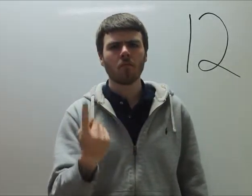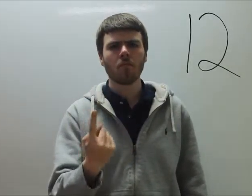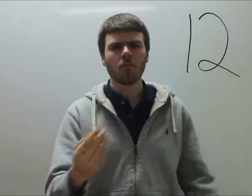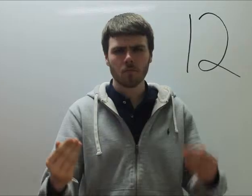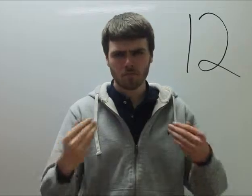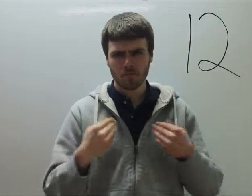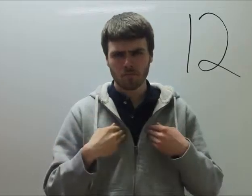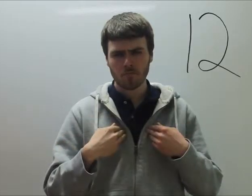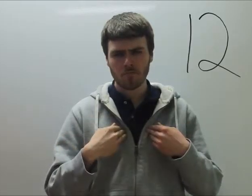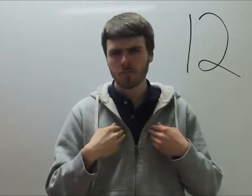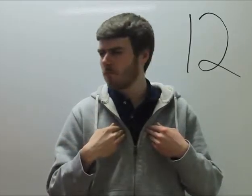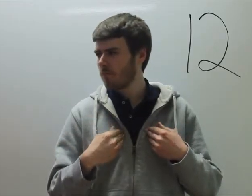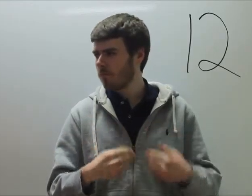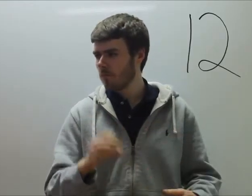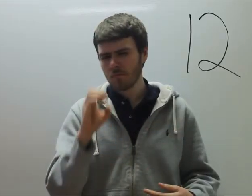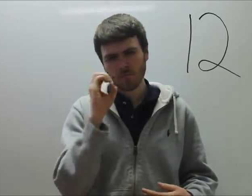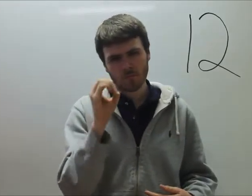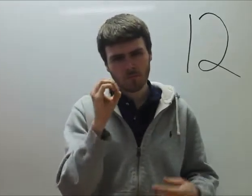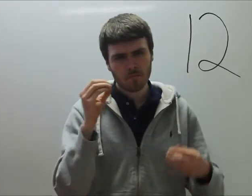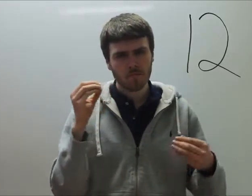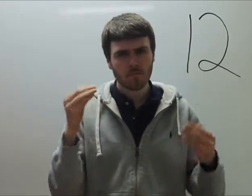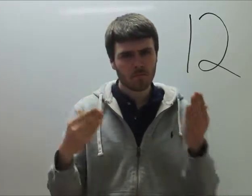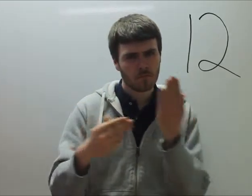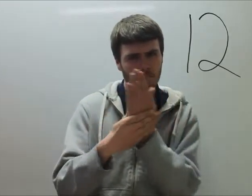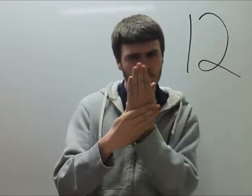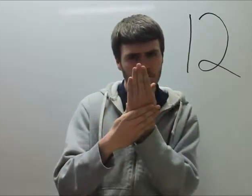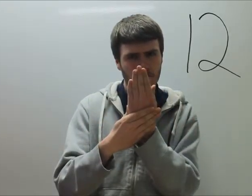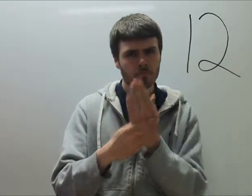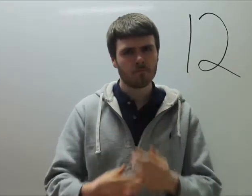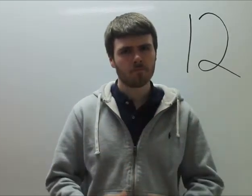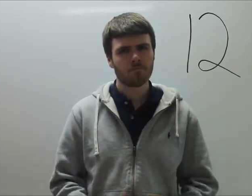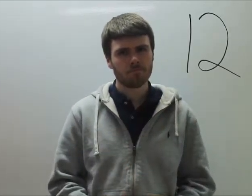will always have a mean of 0.